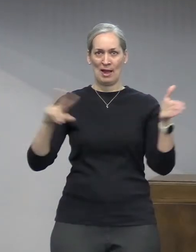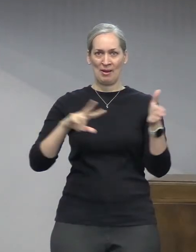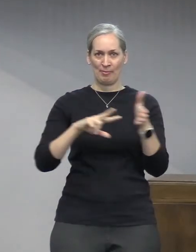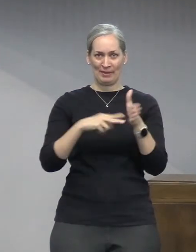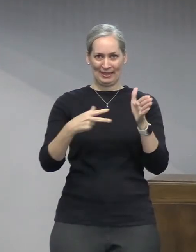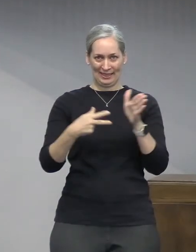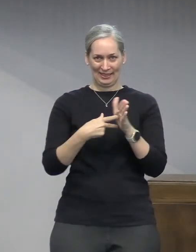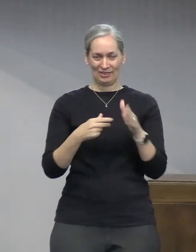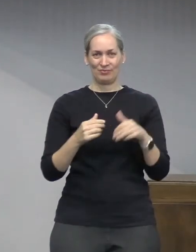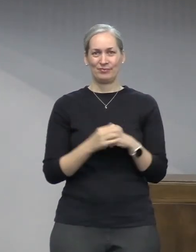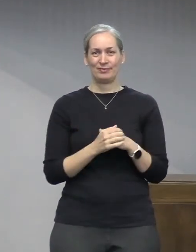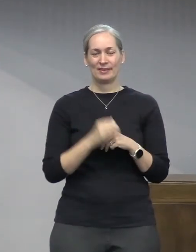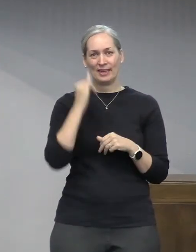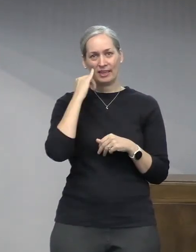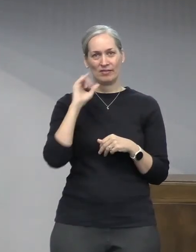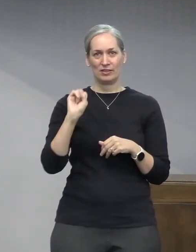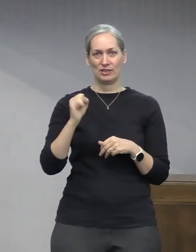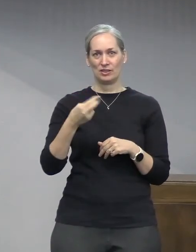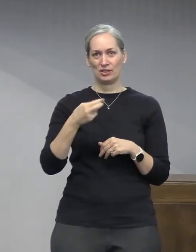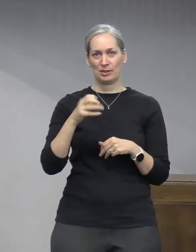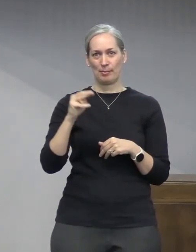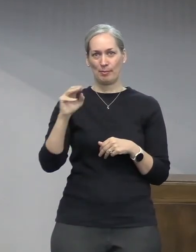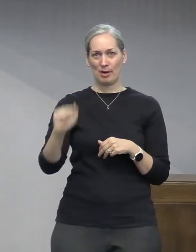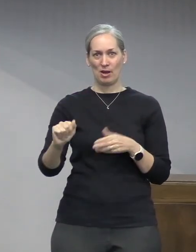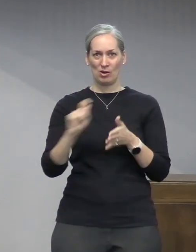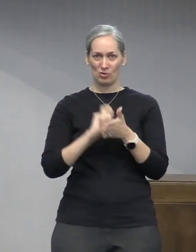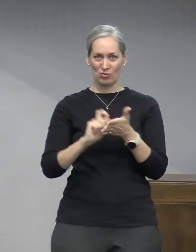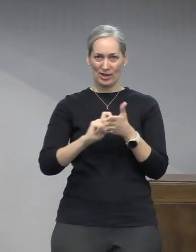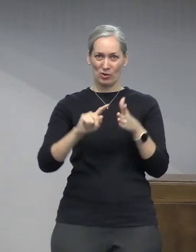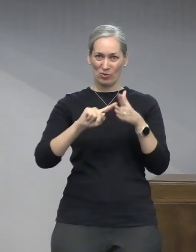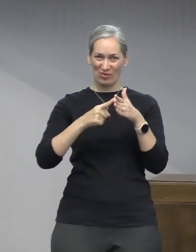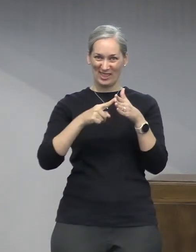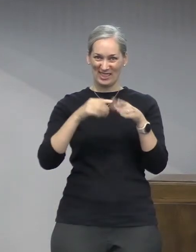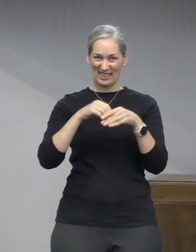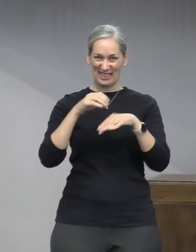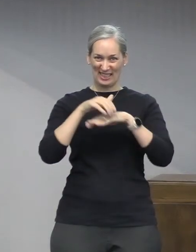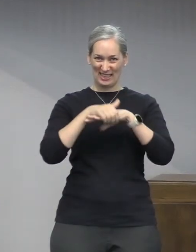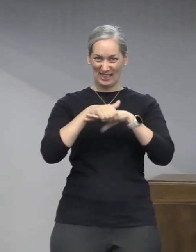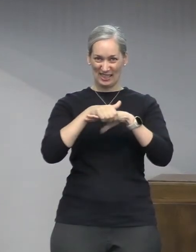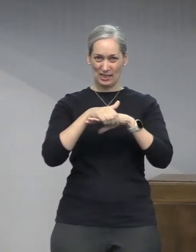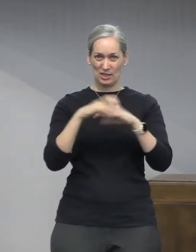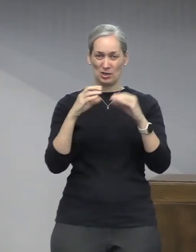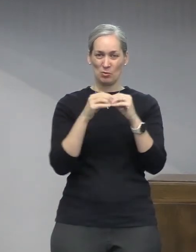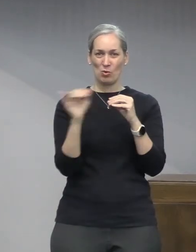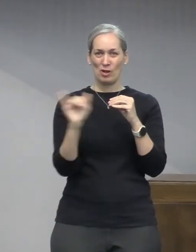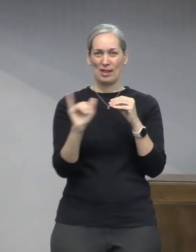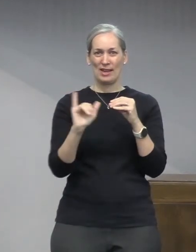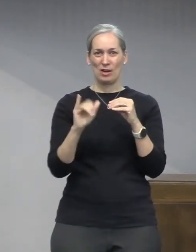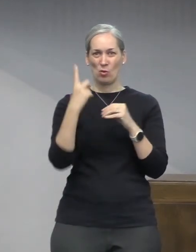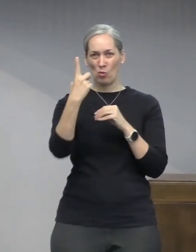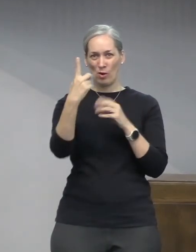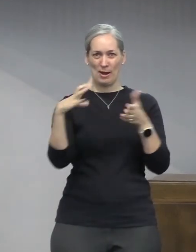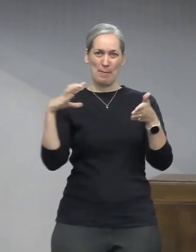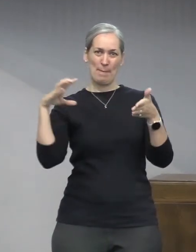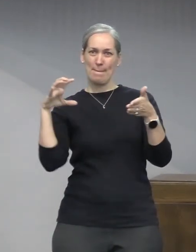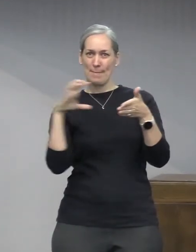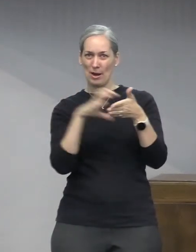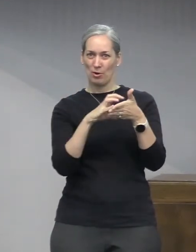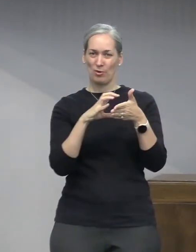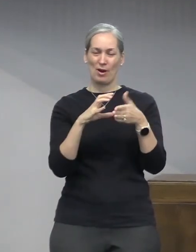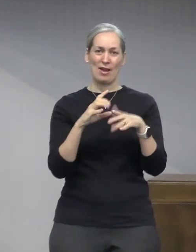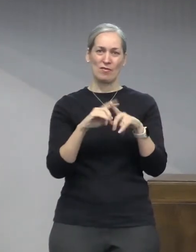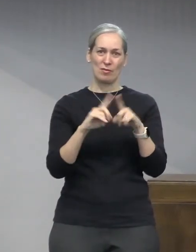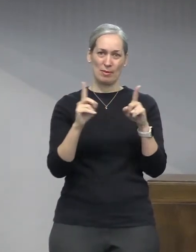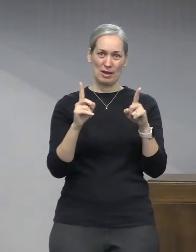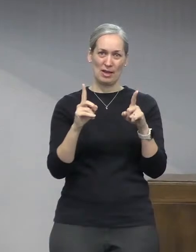the Shema were written in original English, if it was originally written in English, it would be more like a paragraph. But what